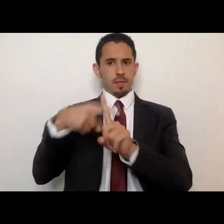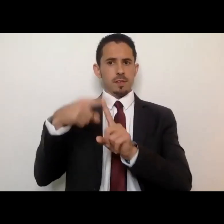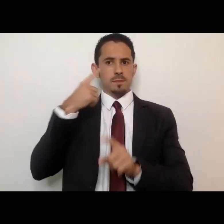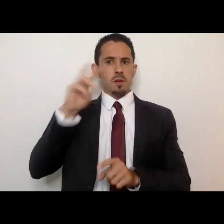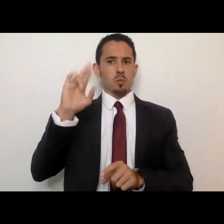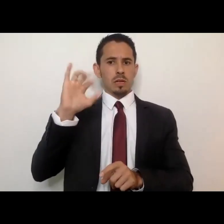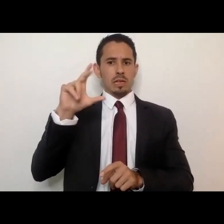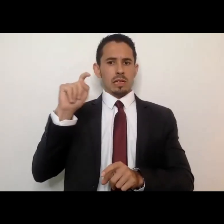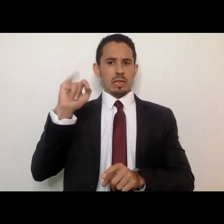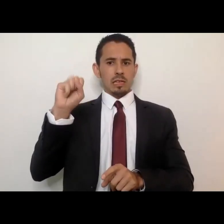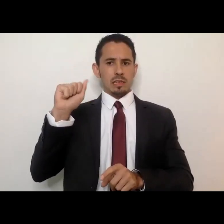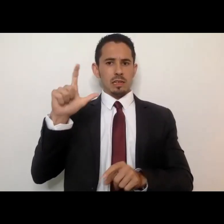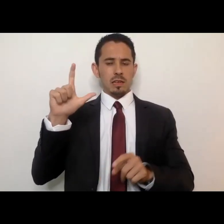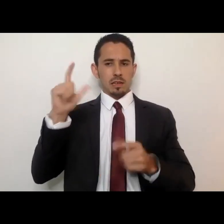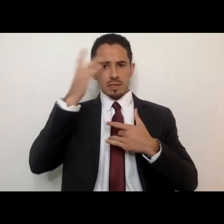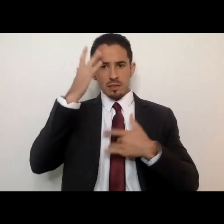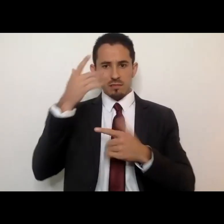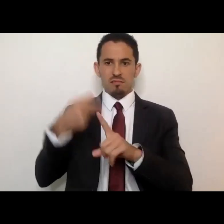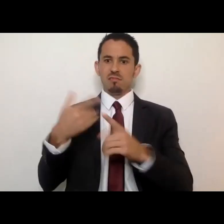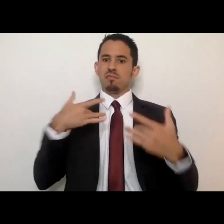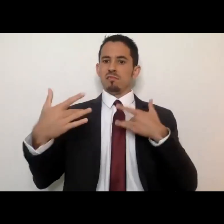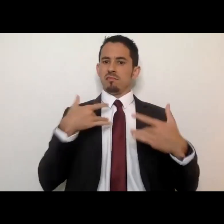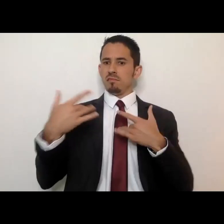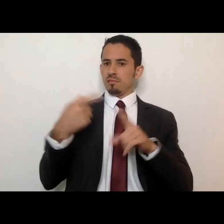222 serum samples were positive for rickettsial infection.